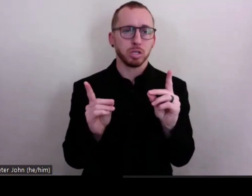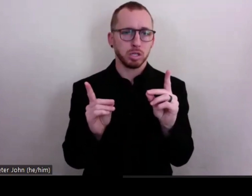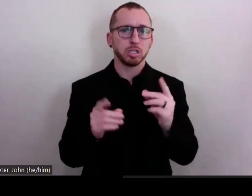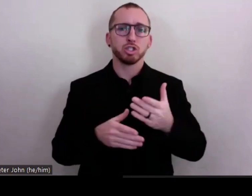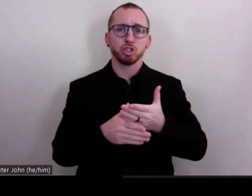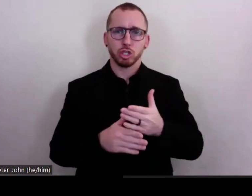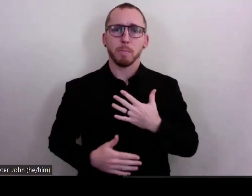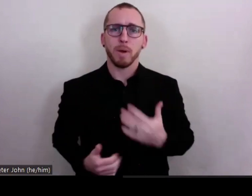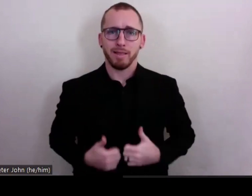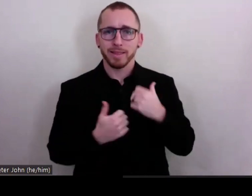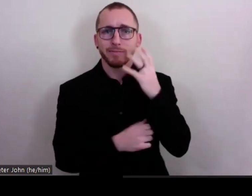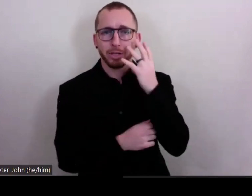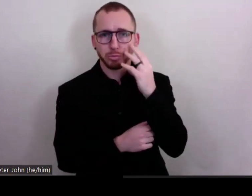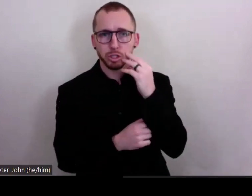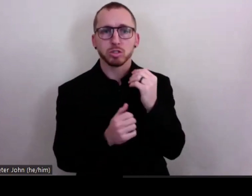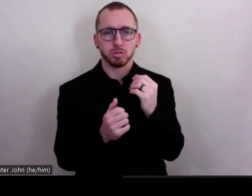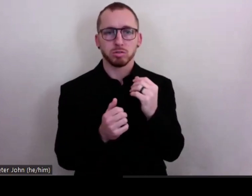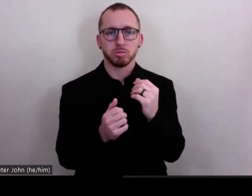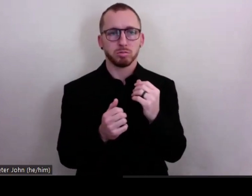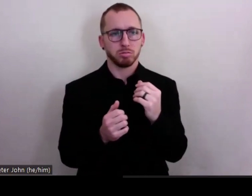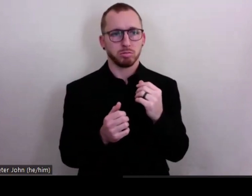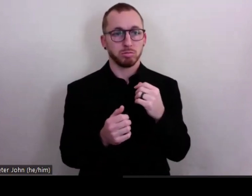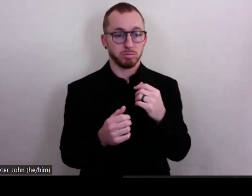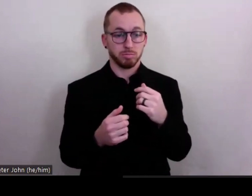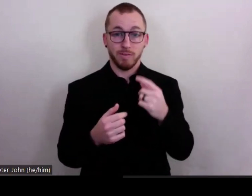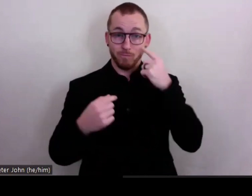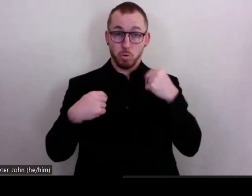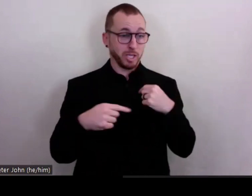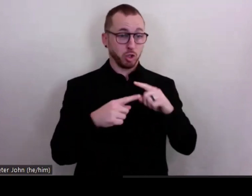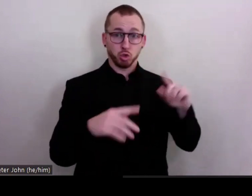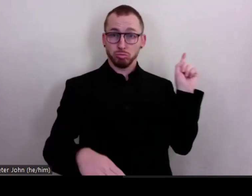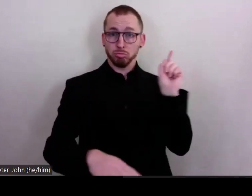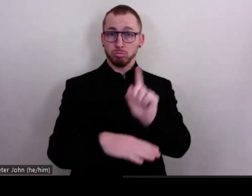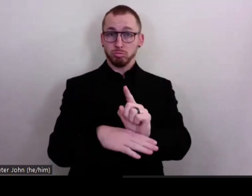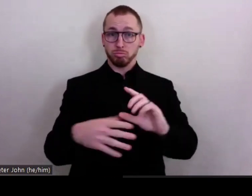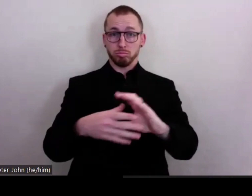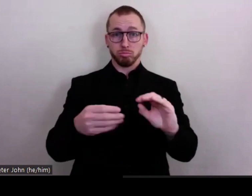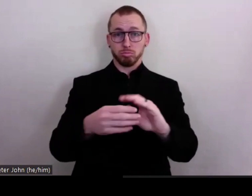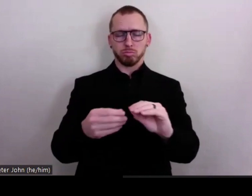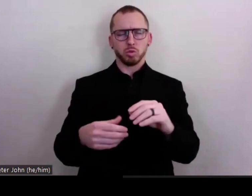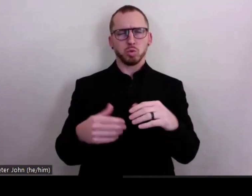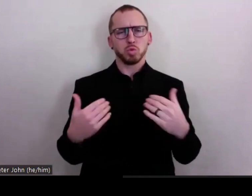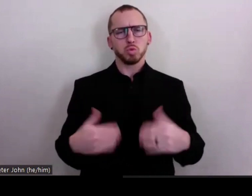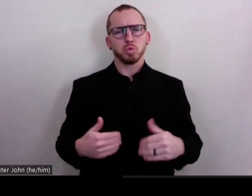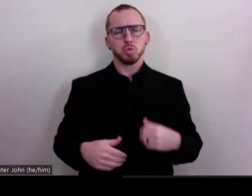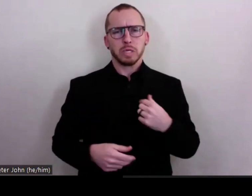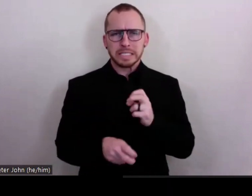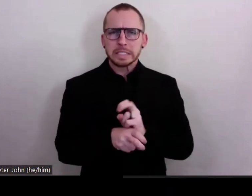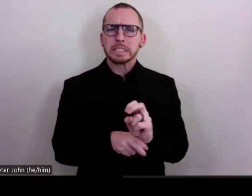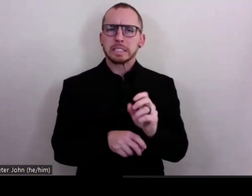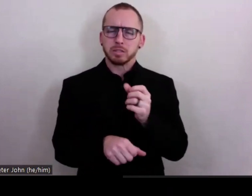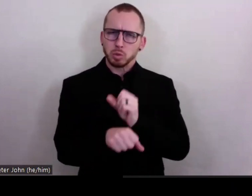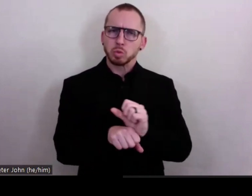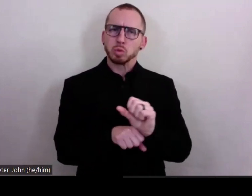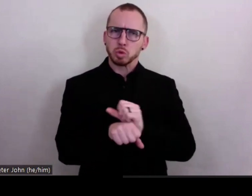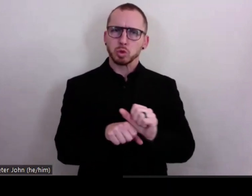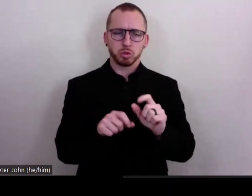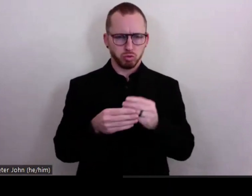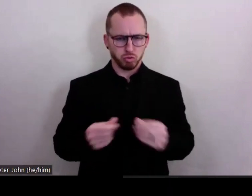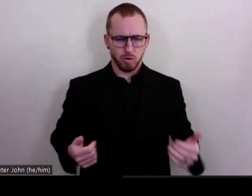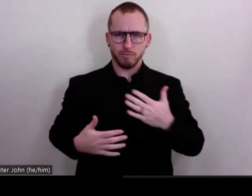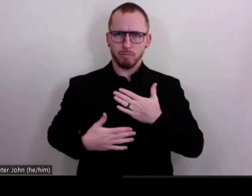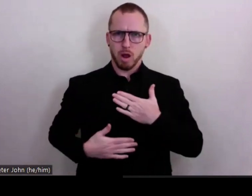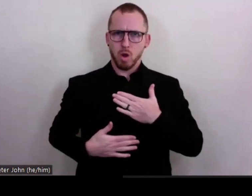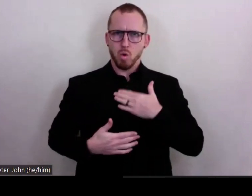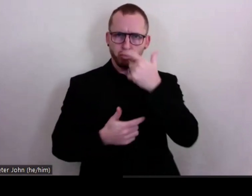my lived experiences. And with that, I had to work through a lot of my own trauma of things